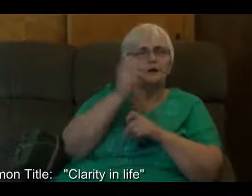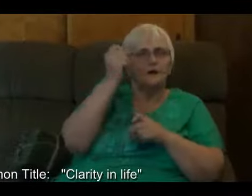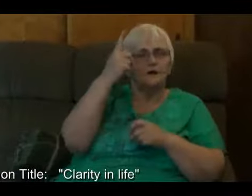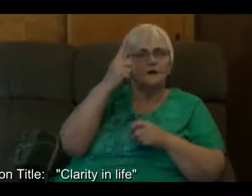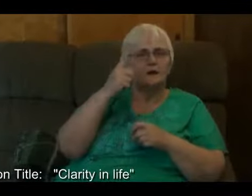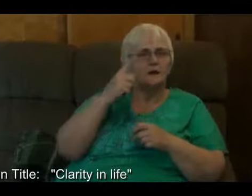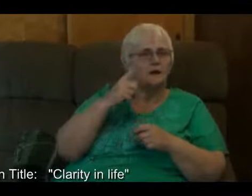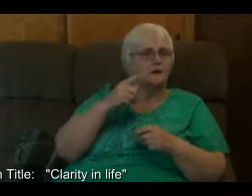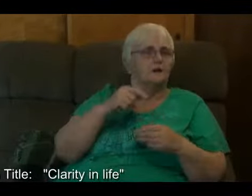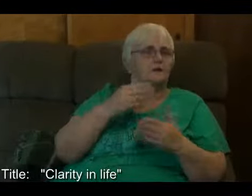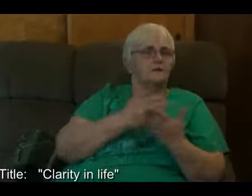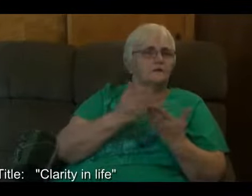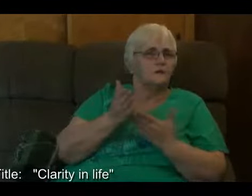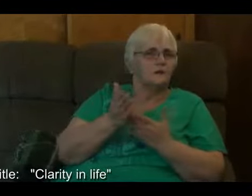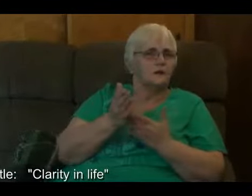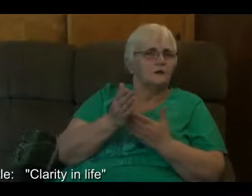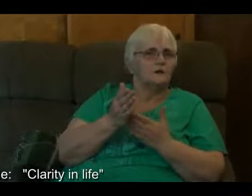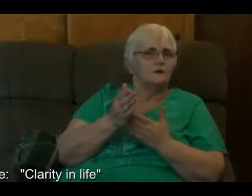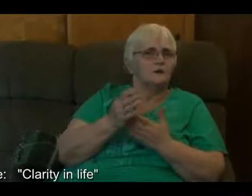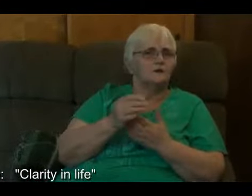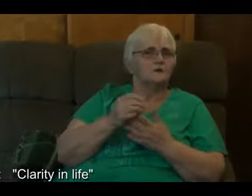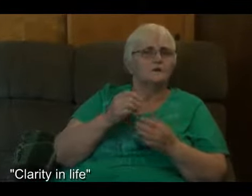clear about something, you have a clarity about it.